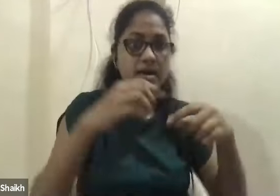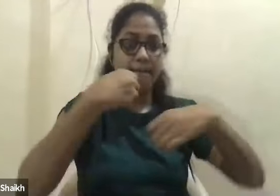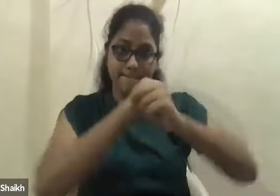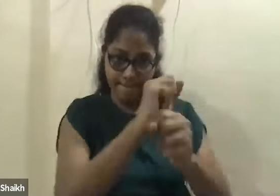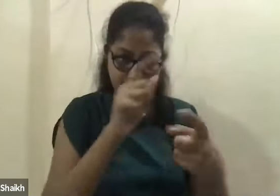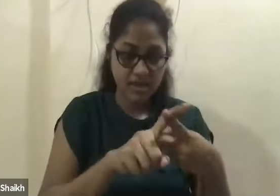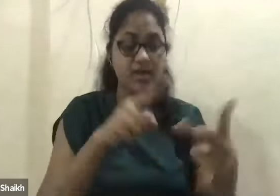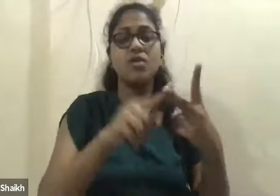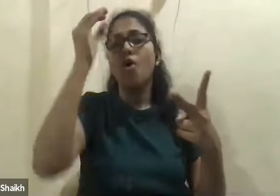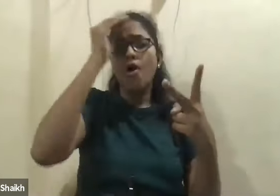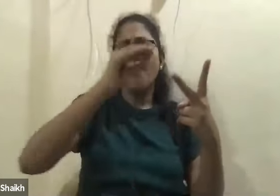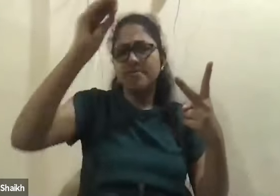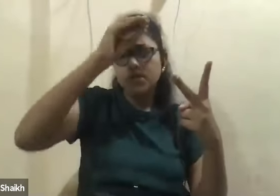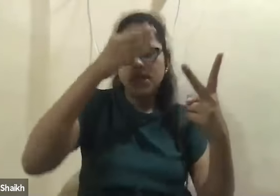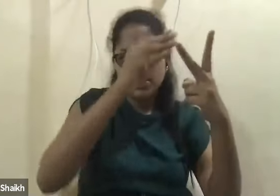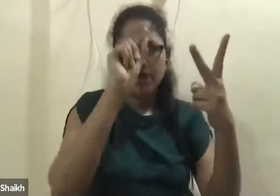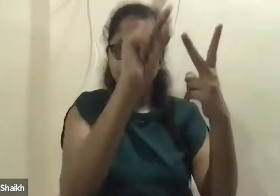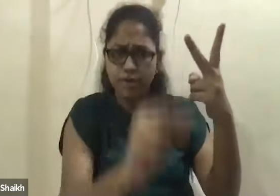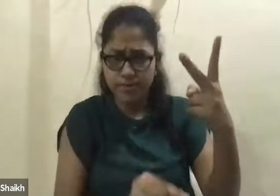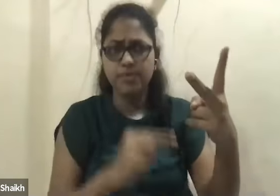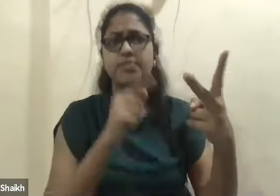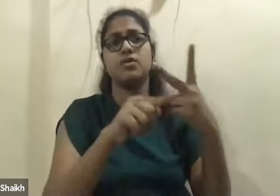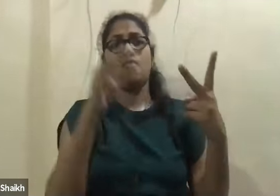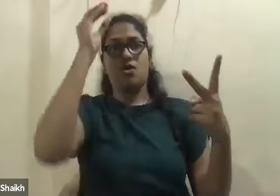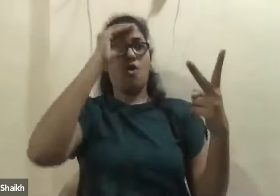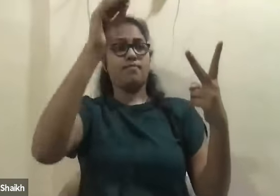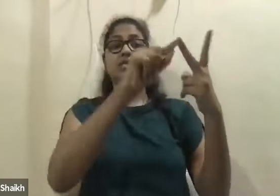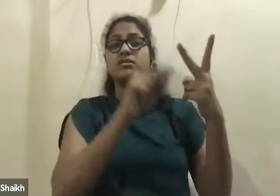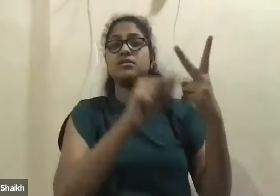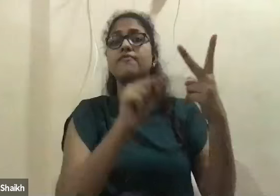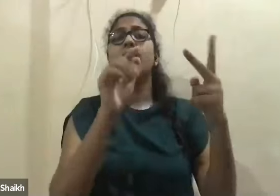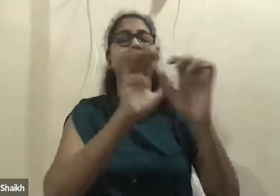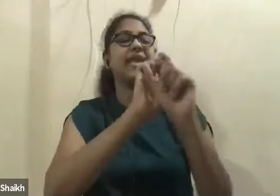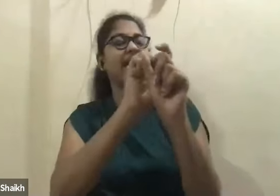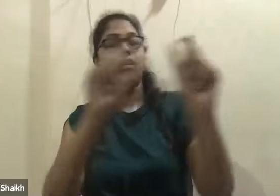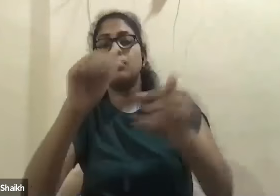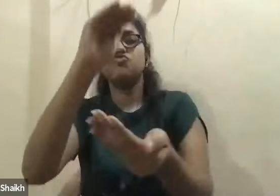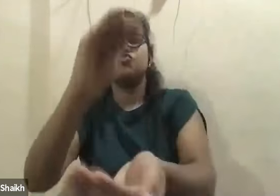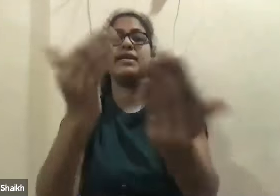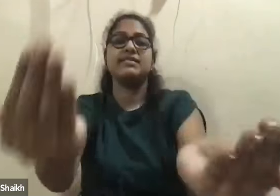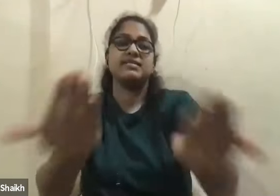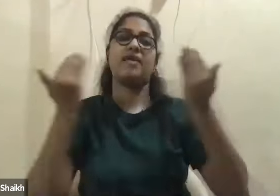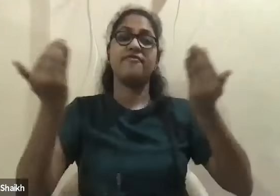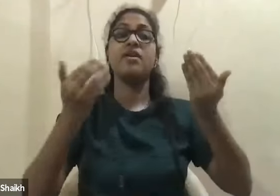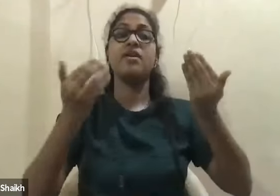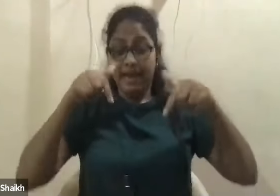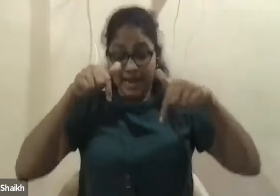etc., etc. The objective is very clear. It is to safeguard, it is basically to maintain the same standard of living in case of